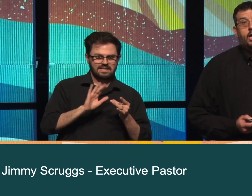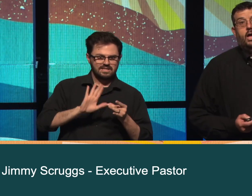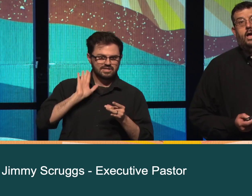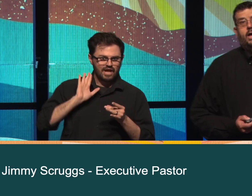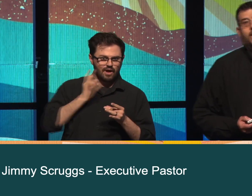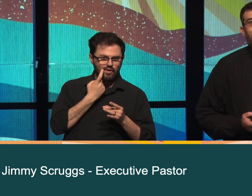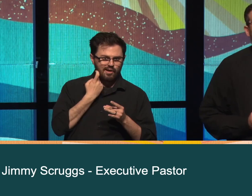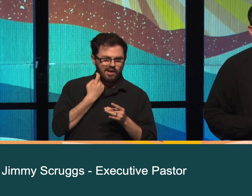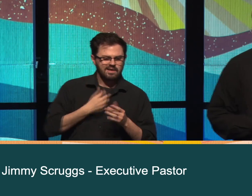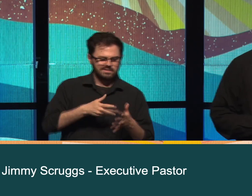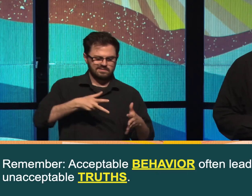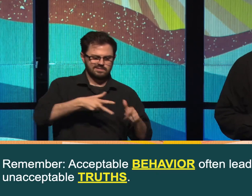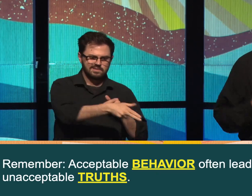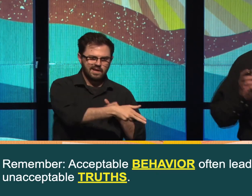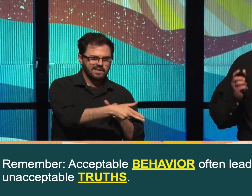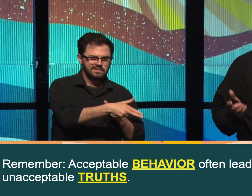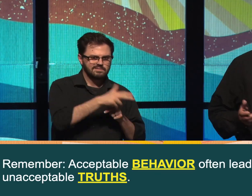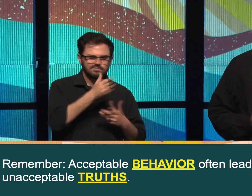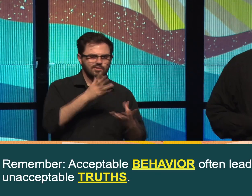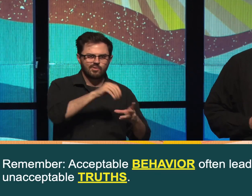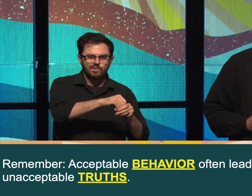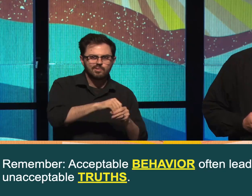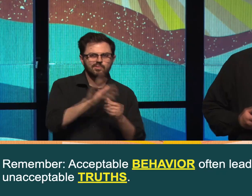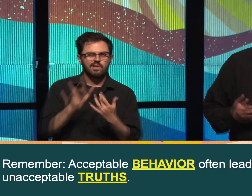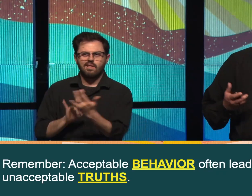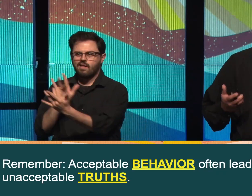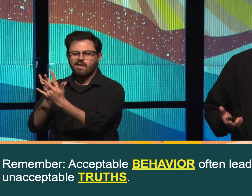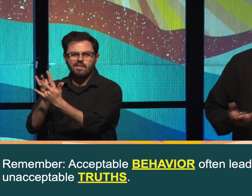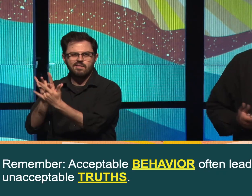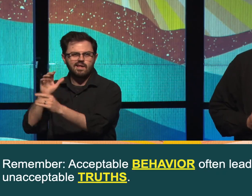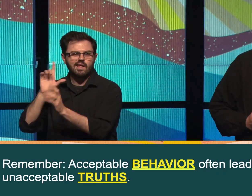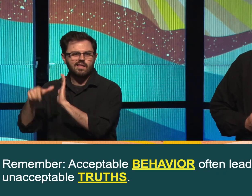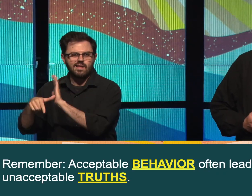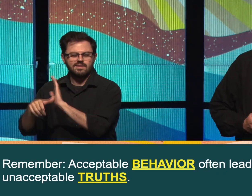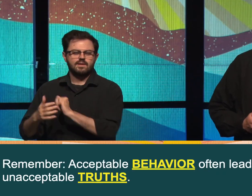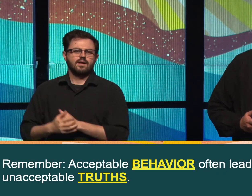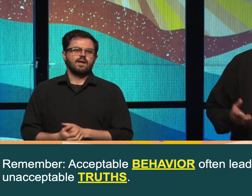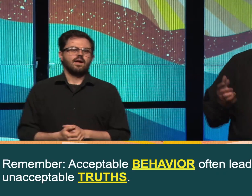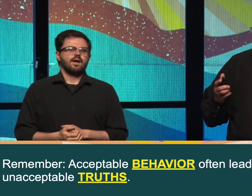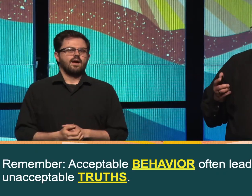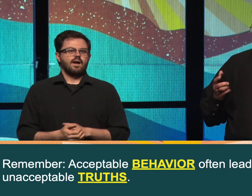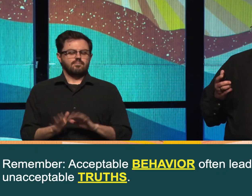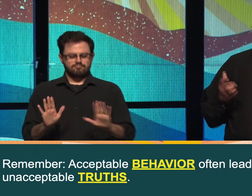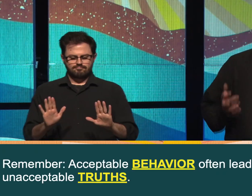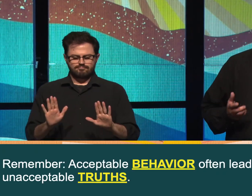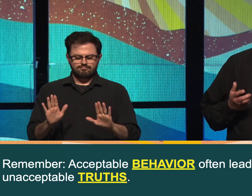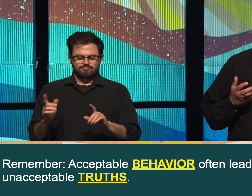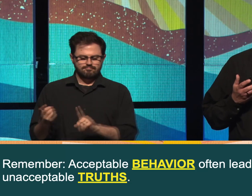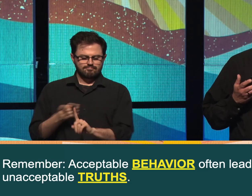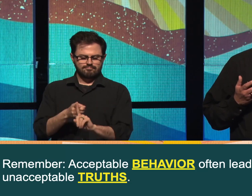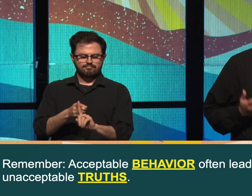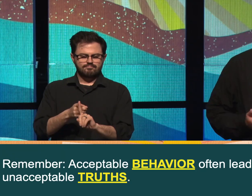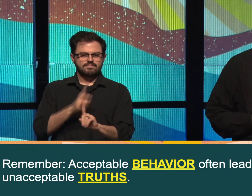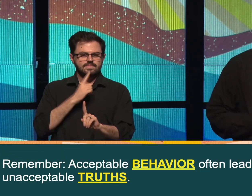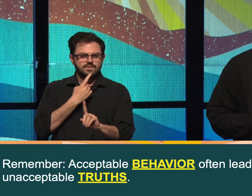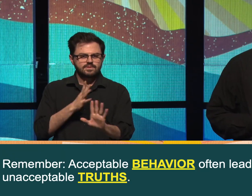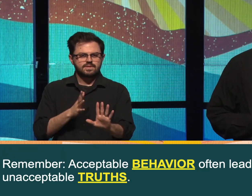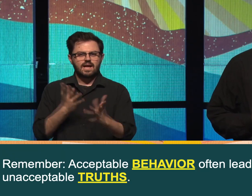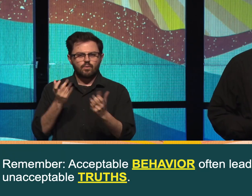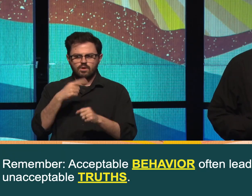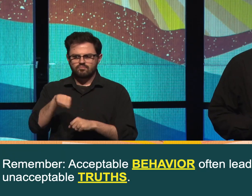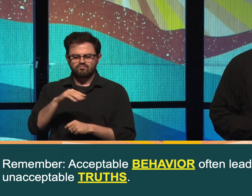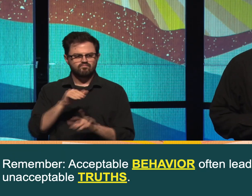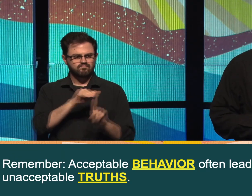him. All right, so seriously, I want everybody to remember that acceptable